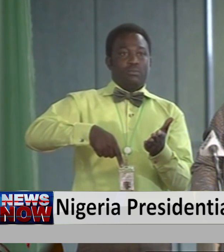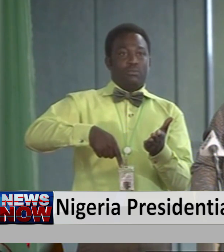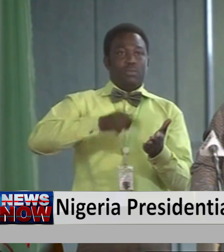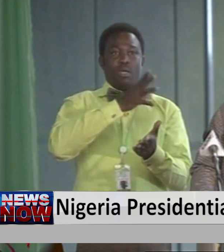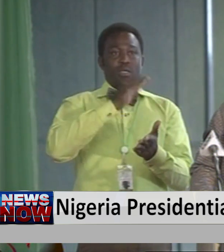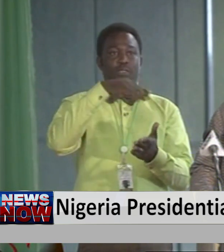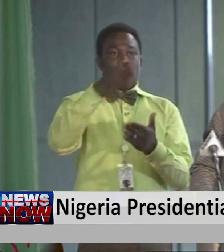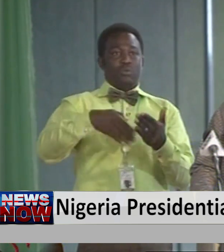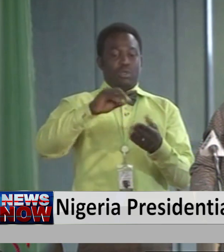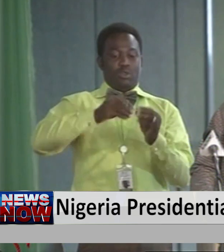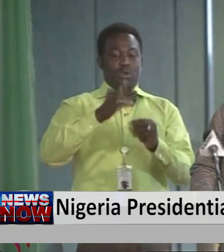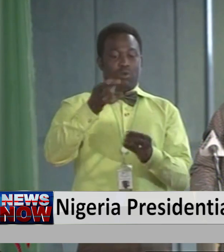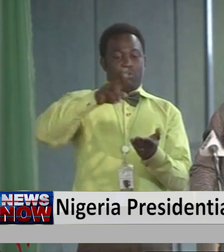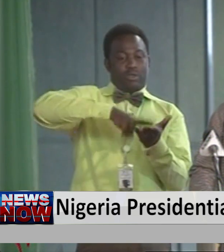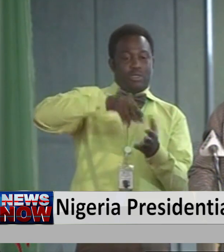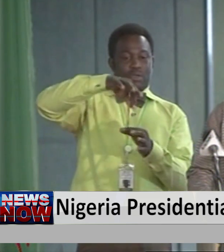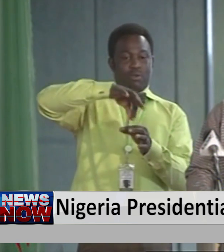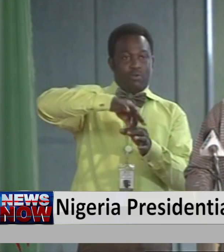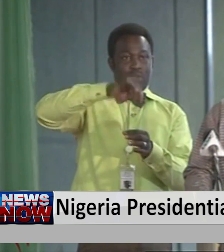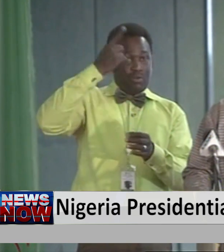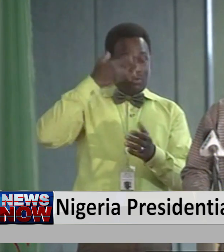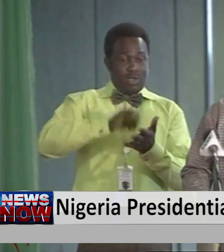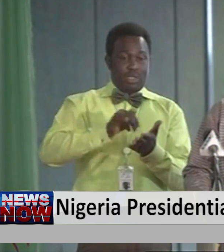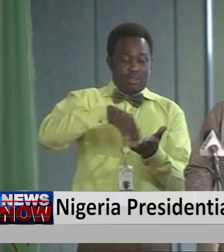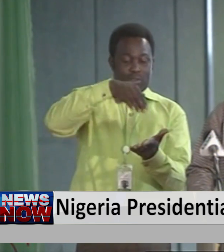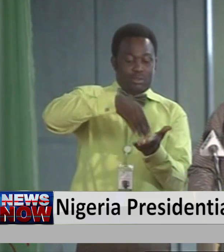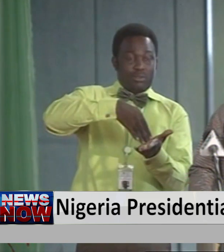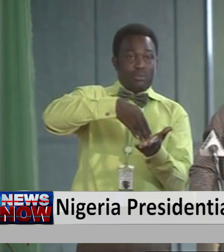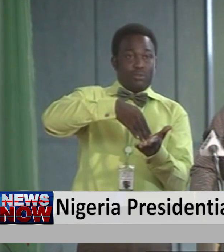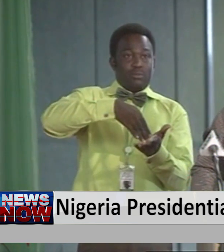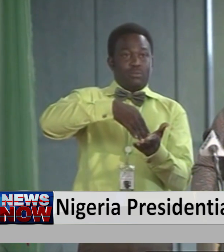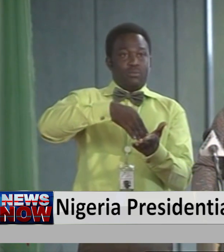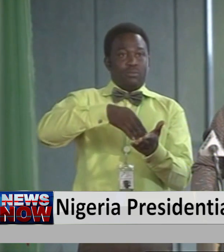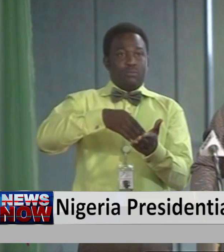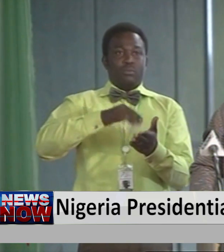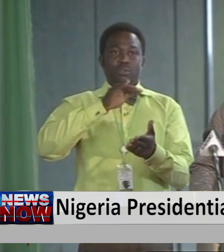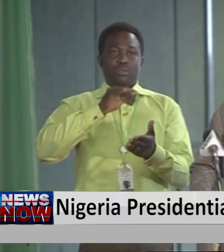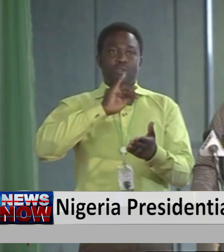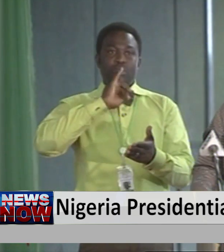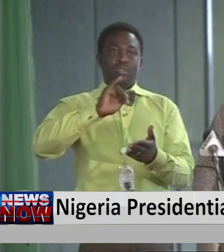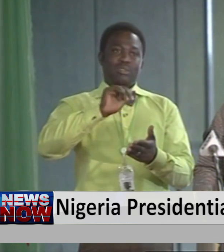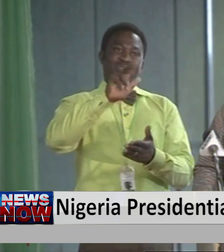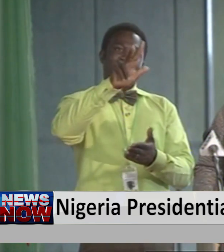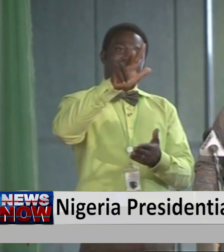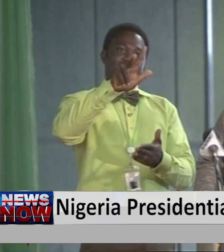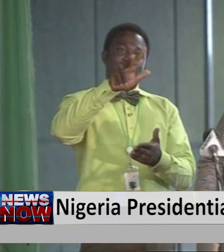and the total number of registered voters for those units amounts to